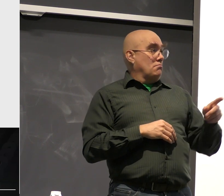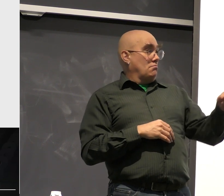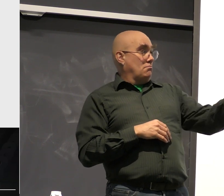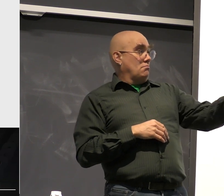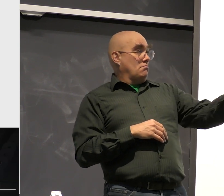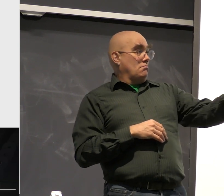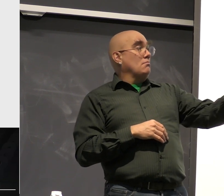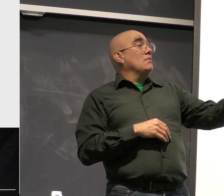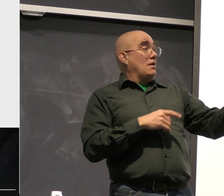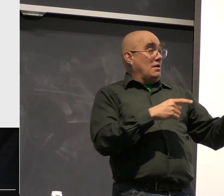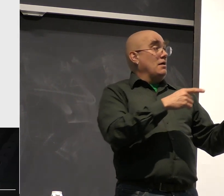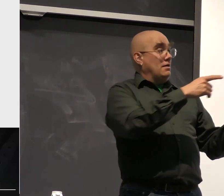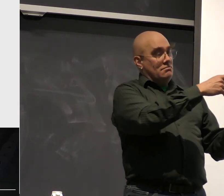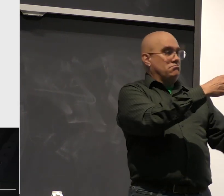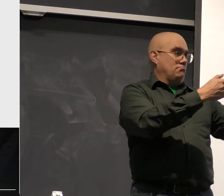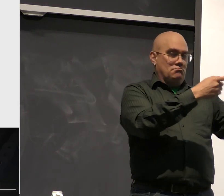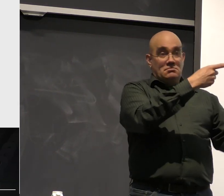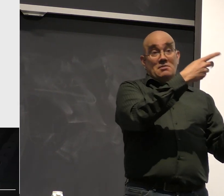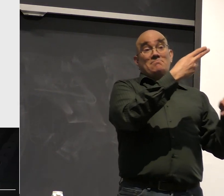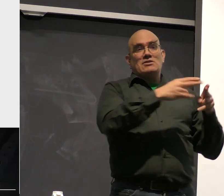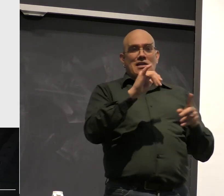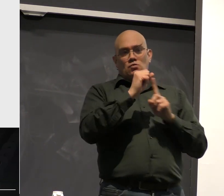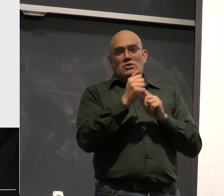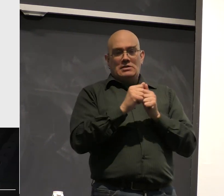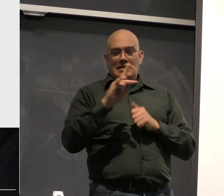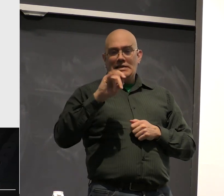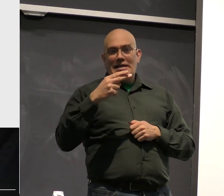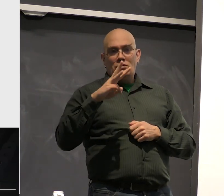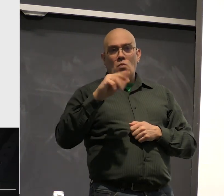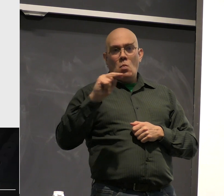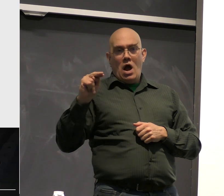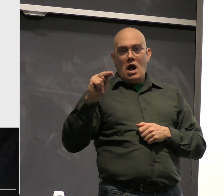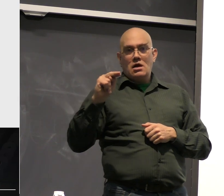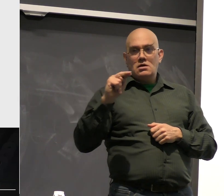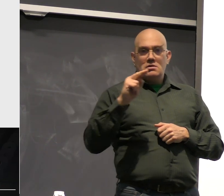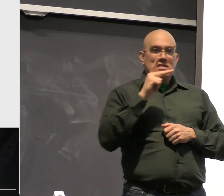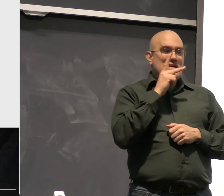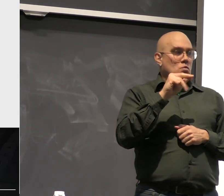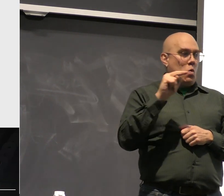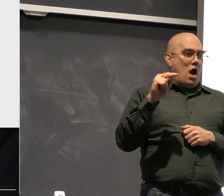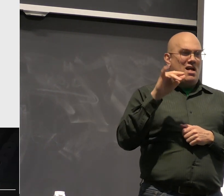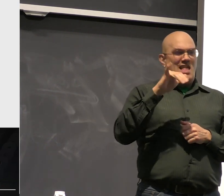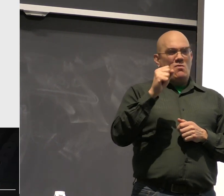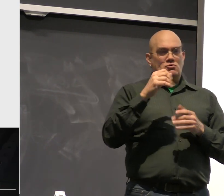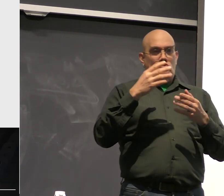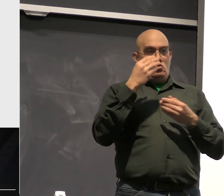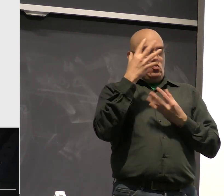can happen. I see somebody else has a comment. Yeah, somebody's talking about a particular situation with Keith